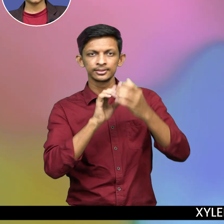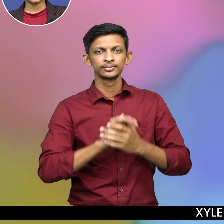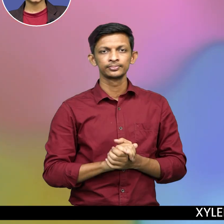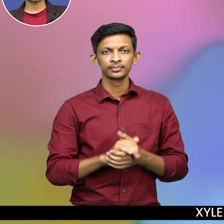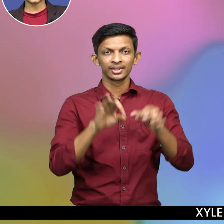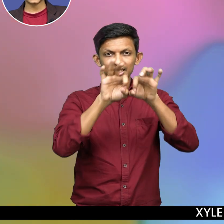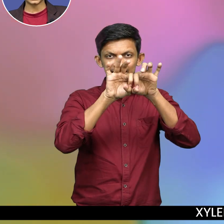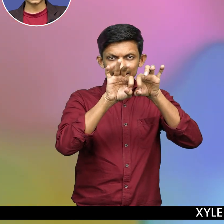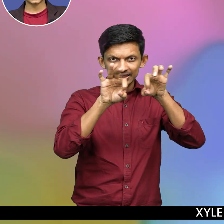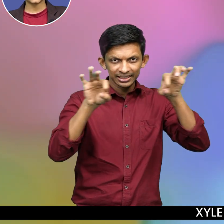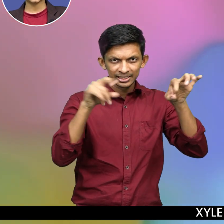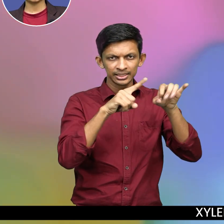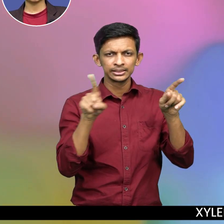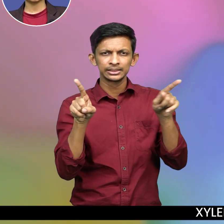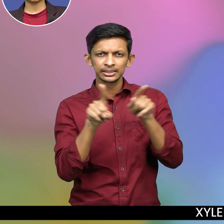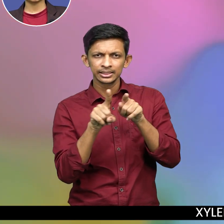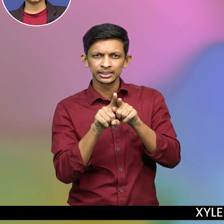Xylem tracheids.